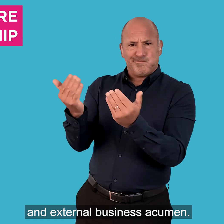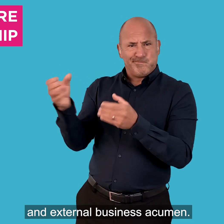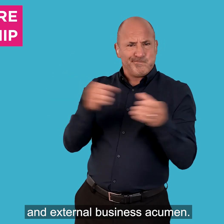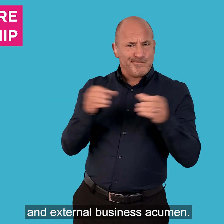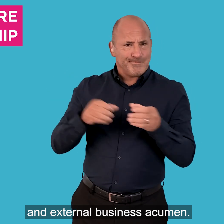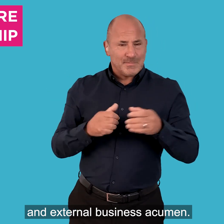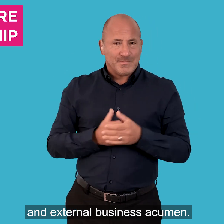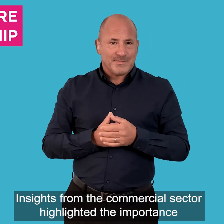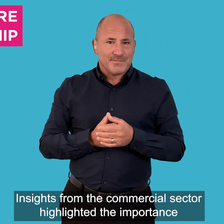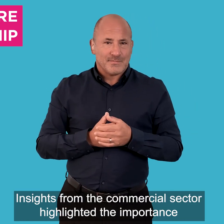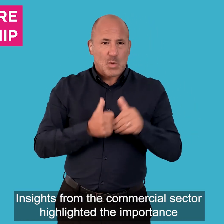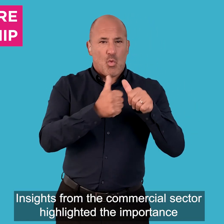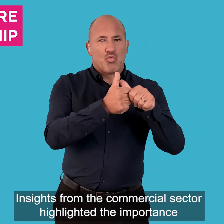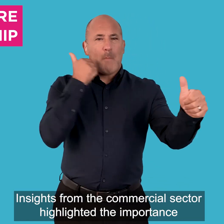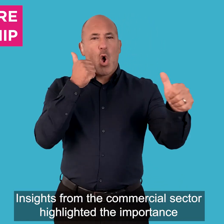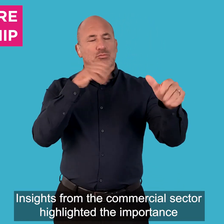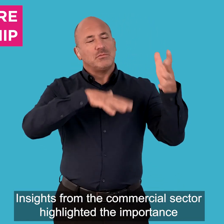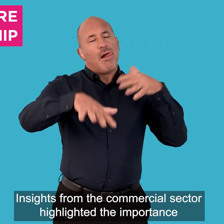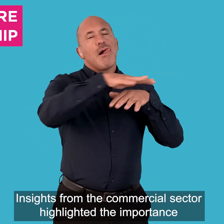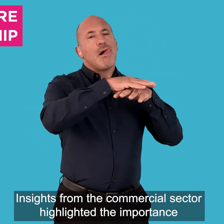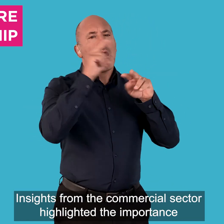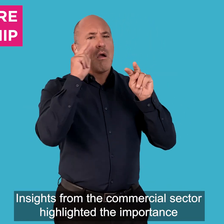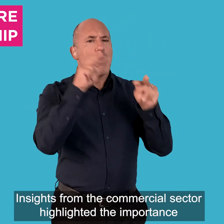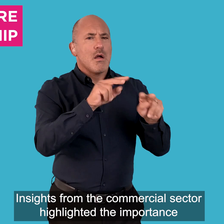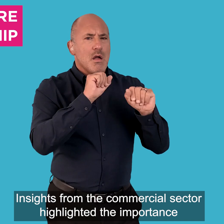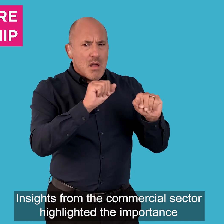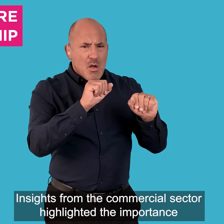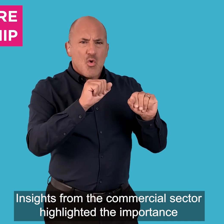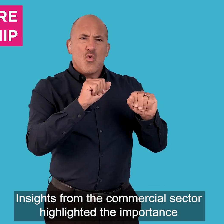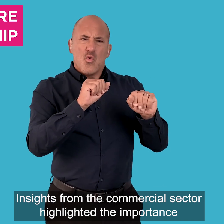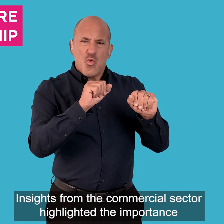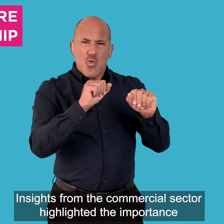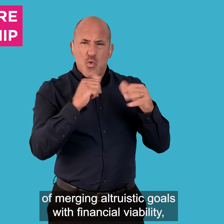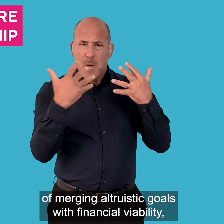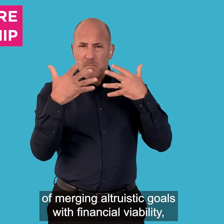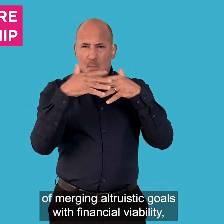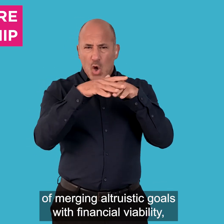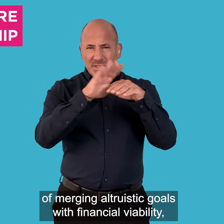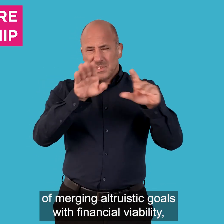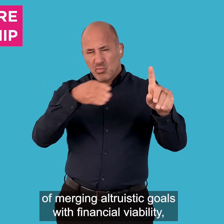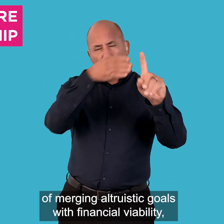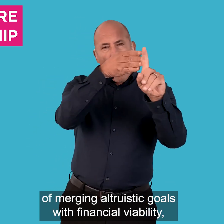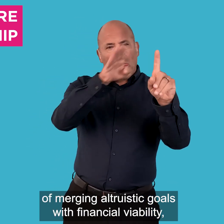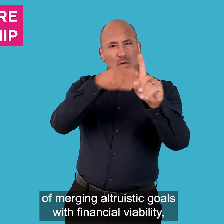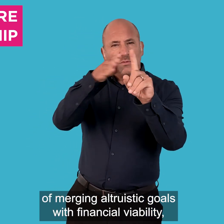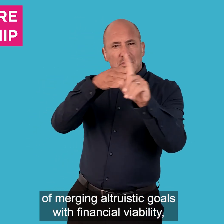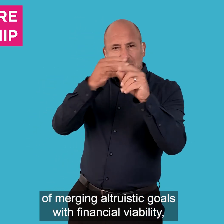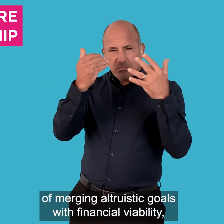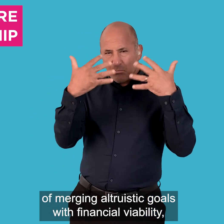acumen. Insights from the commercial sector highlighted the importance of merging altruistic goals